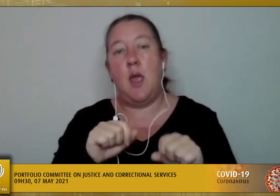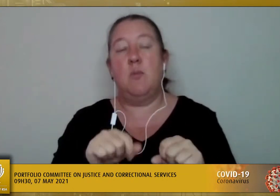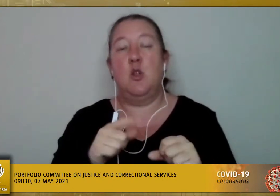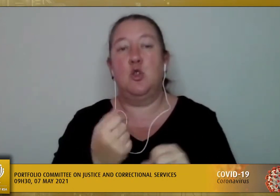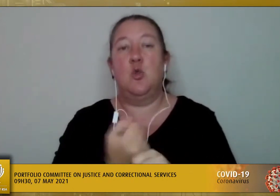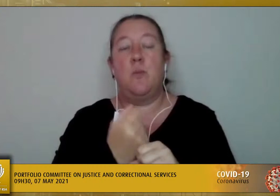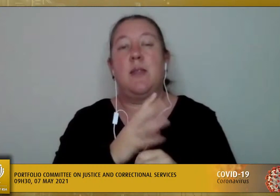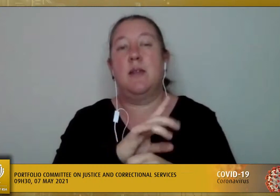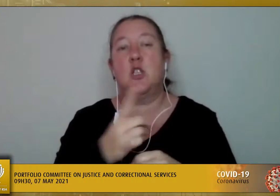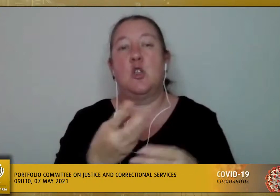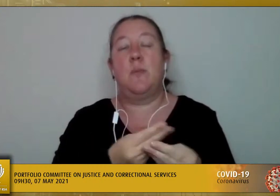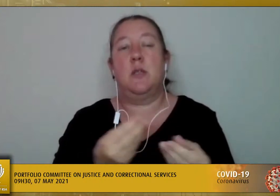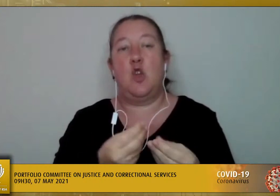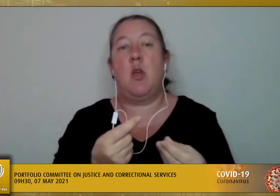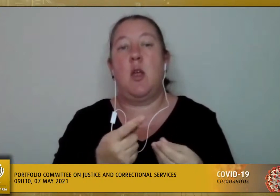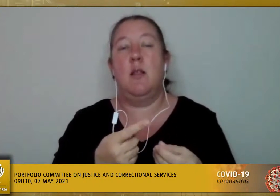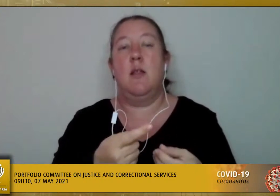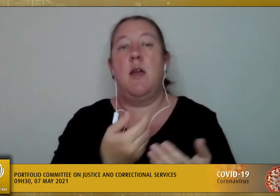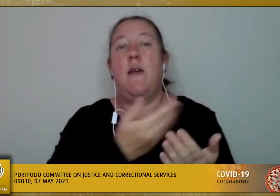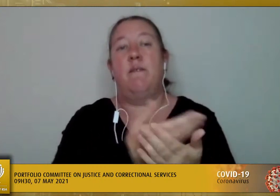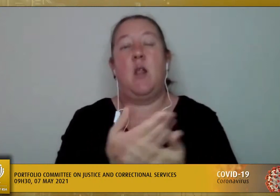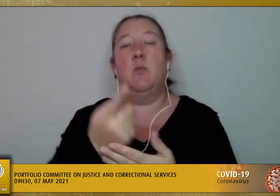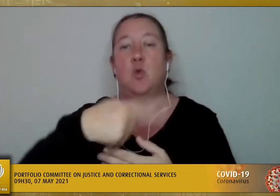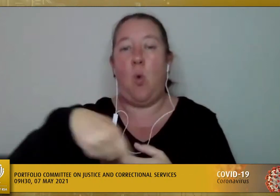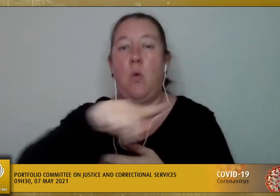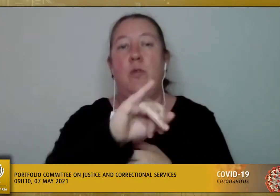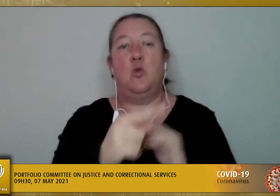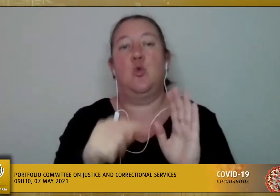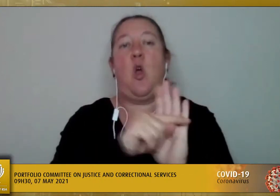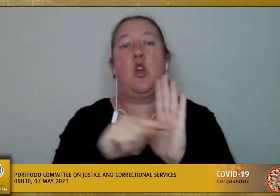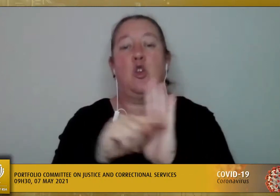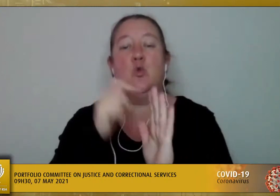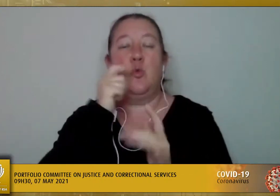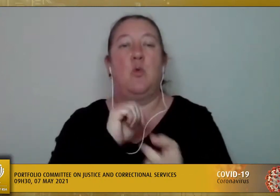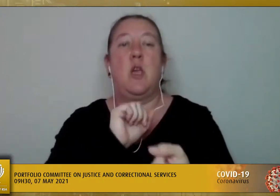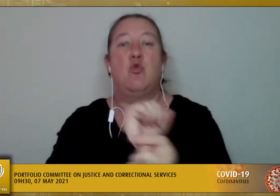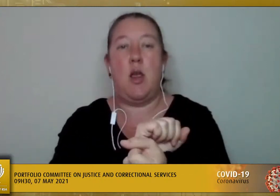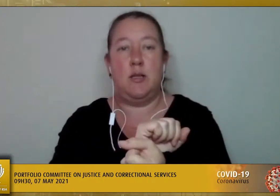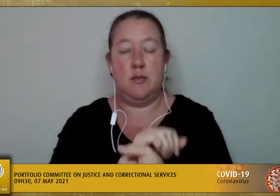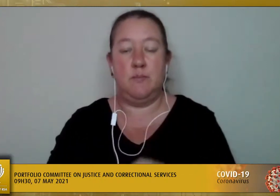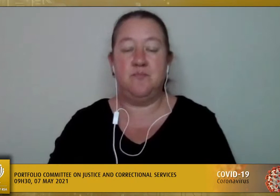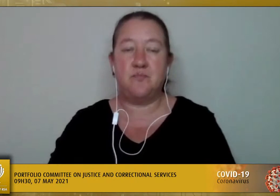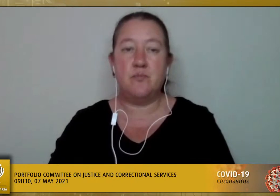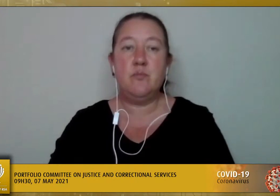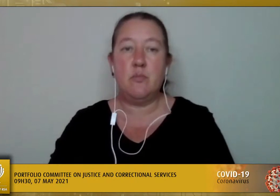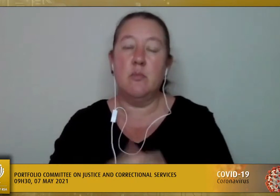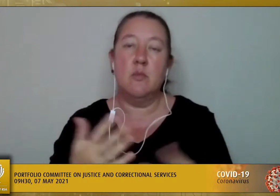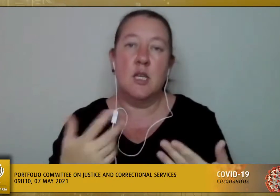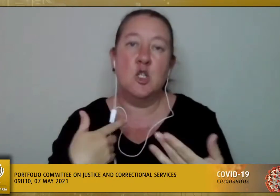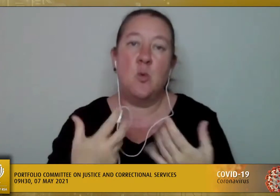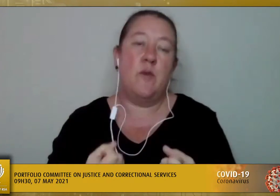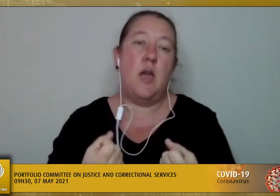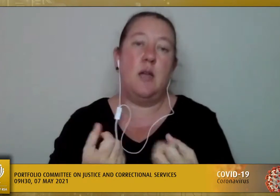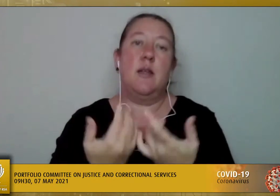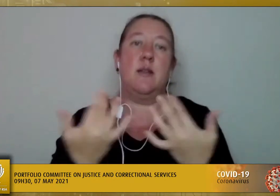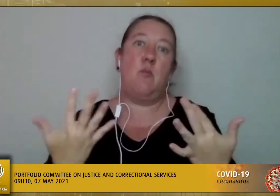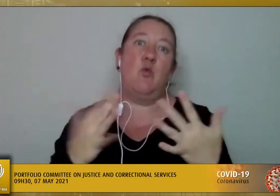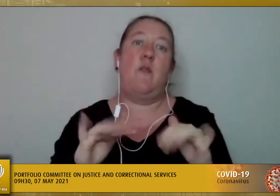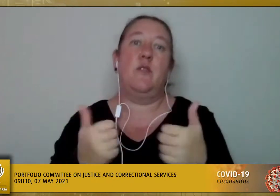digital material available to all the accused persons when we arrest them so we've had a number of